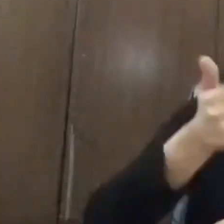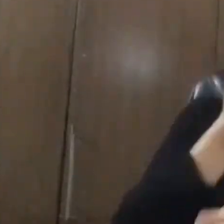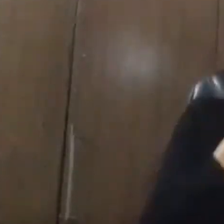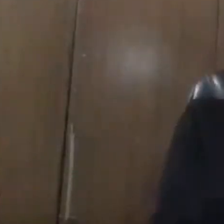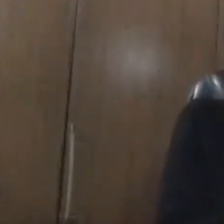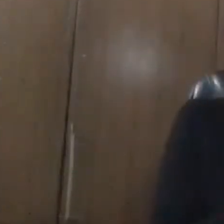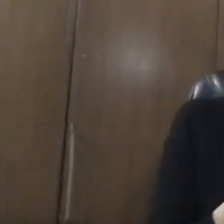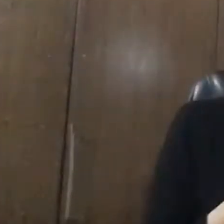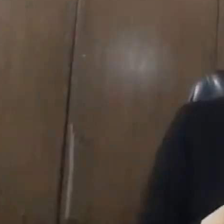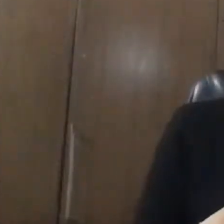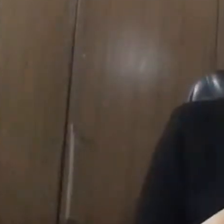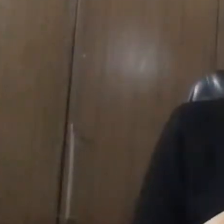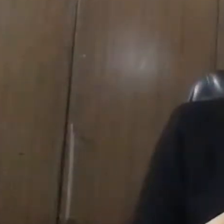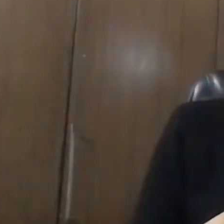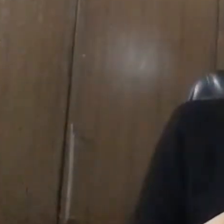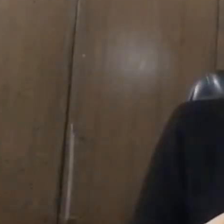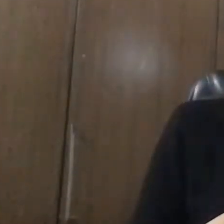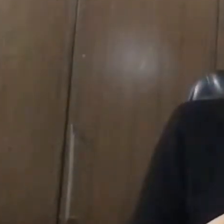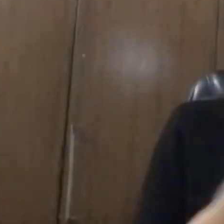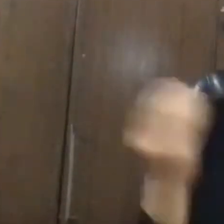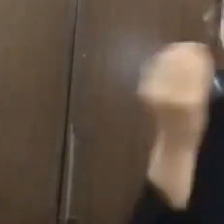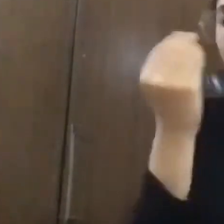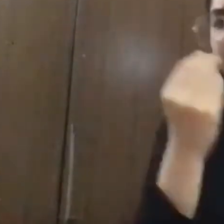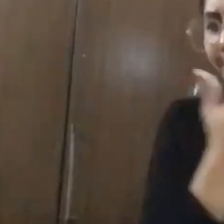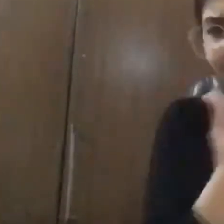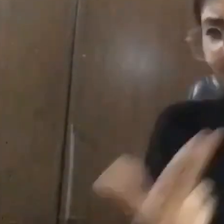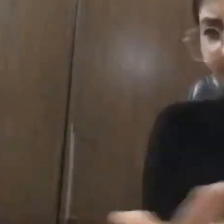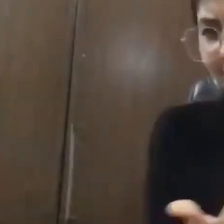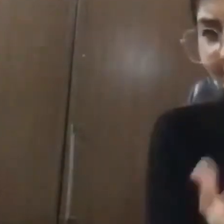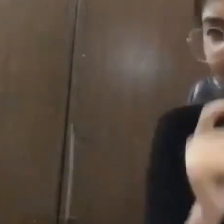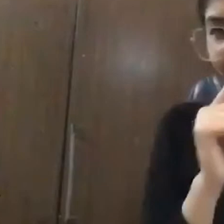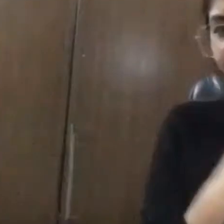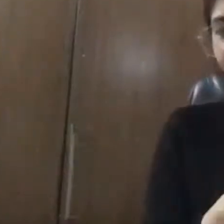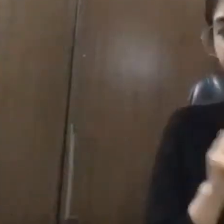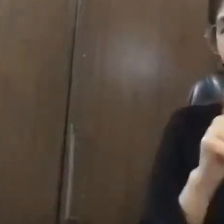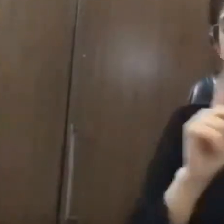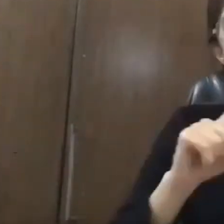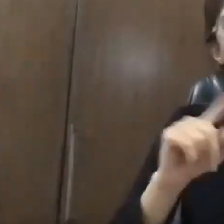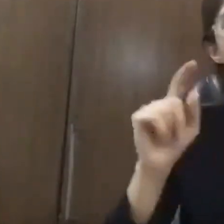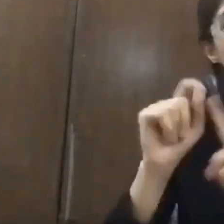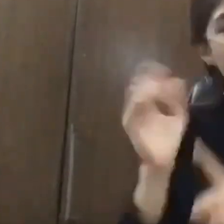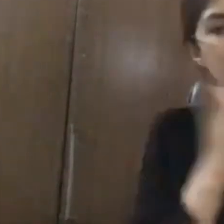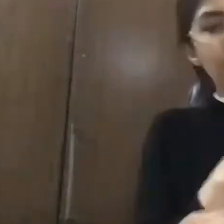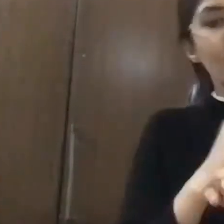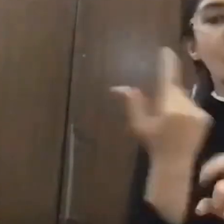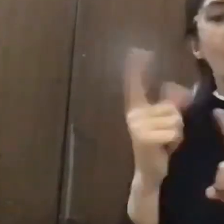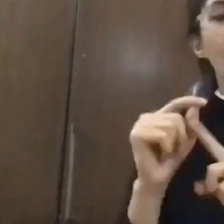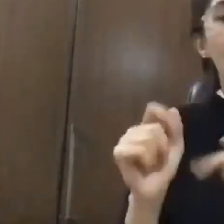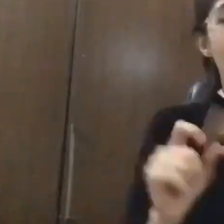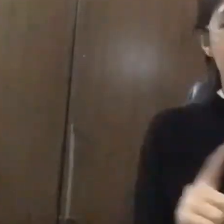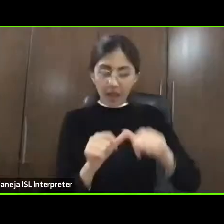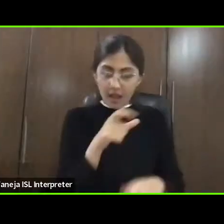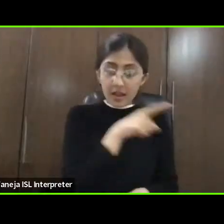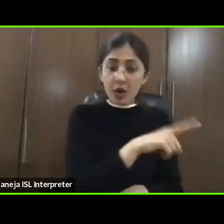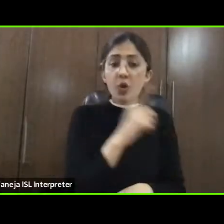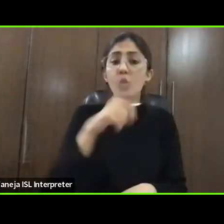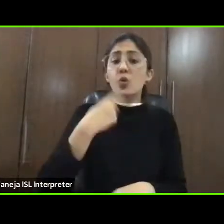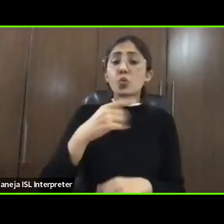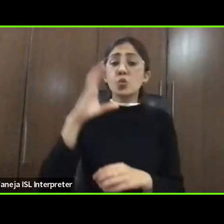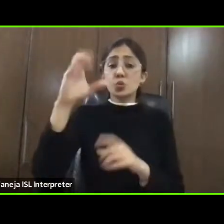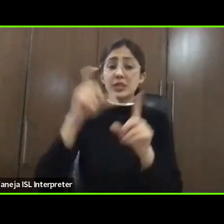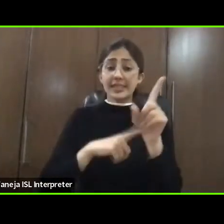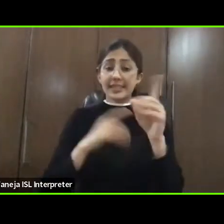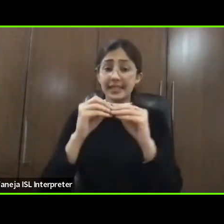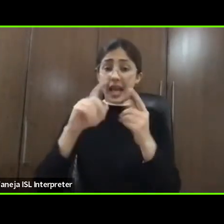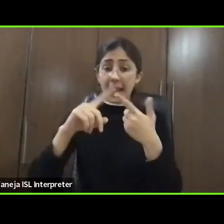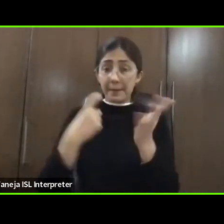to say a few words. Mr. Pradeep Gupta is the chairman of the Cyber Media Group, the specialty